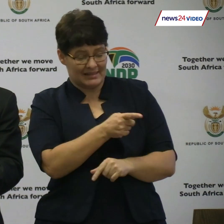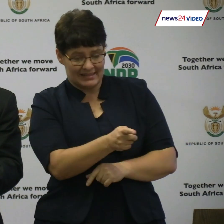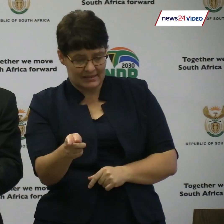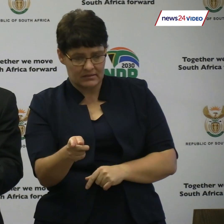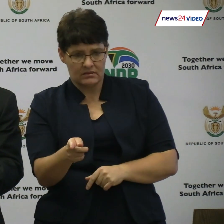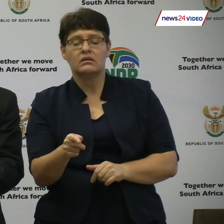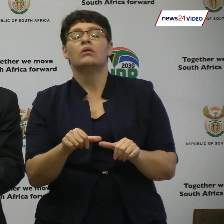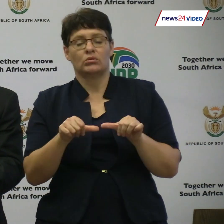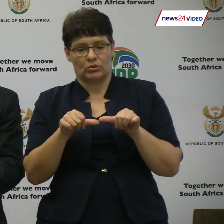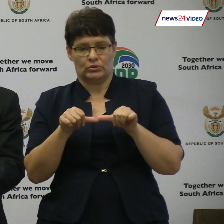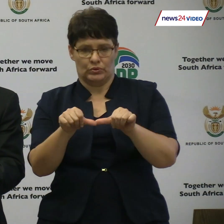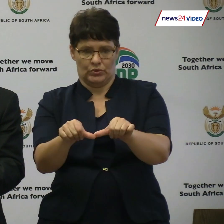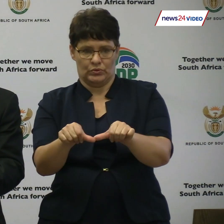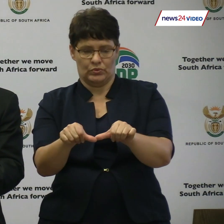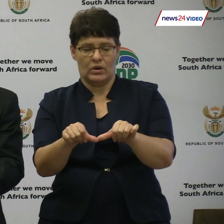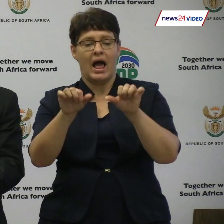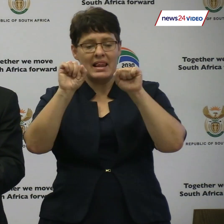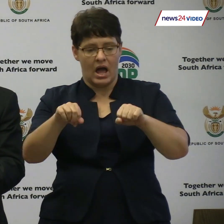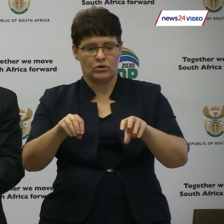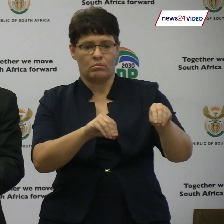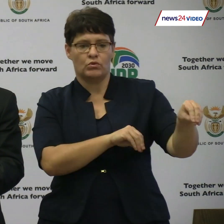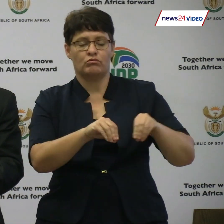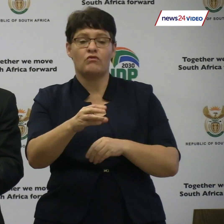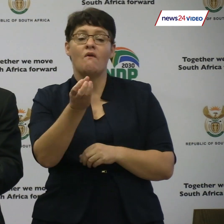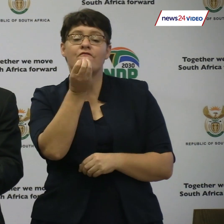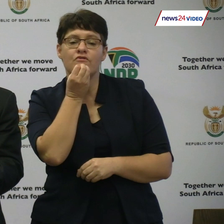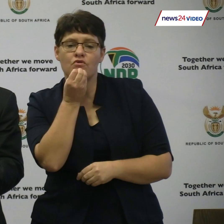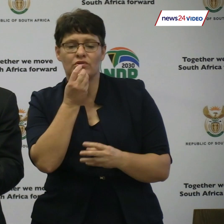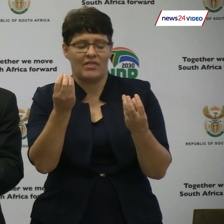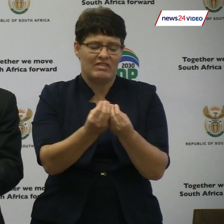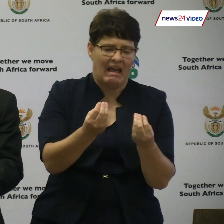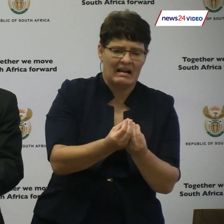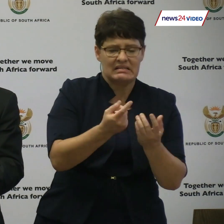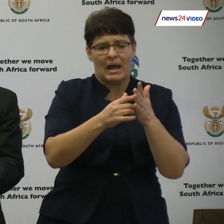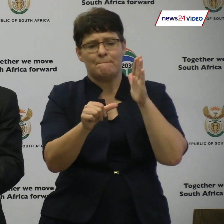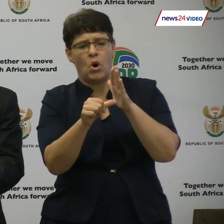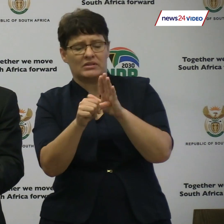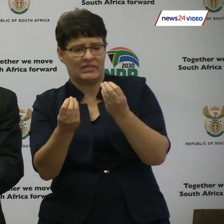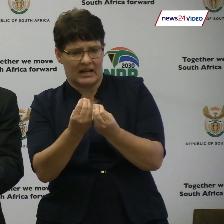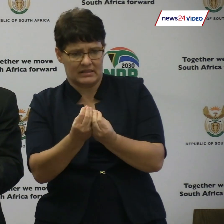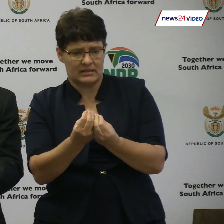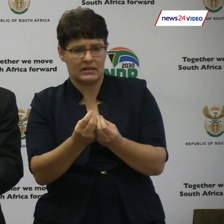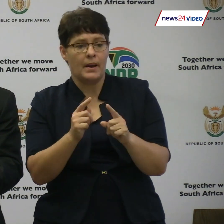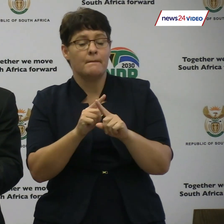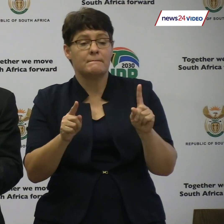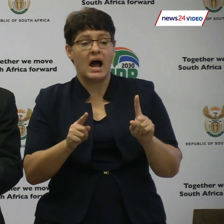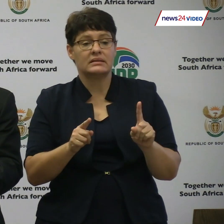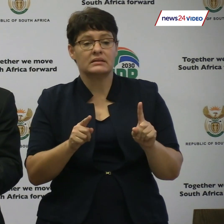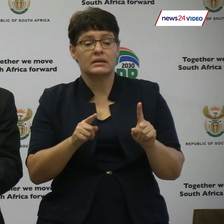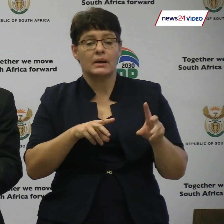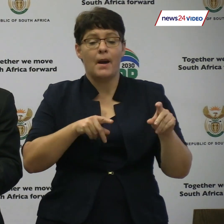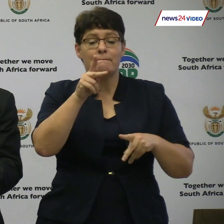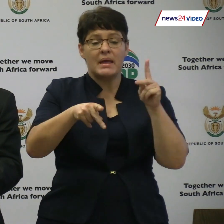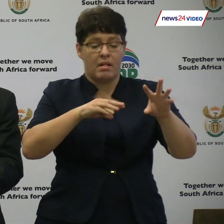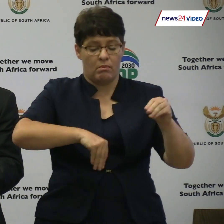will continue to allow movement of goods and essential services, but will be totally closed to the movement